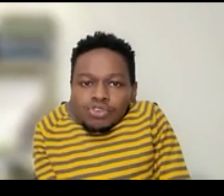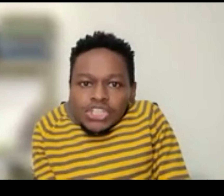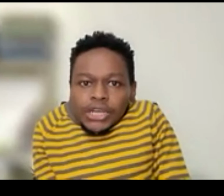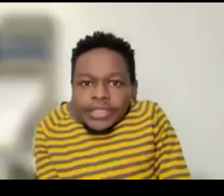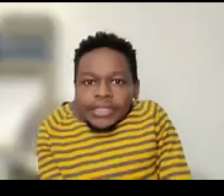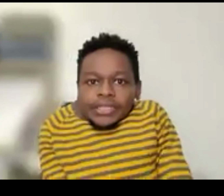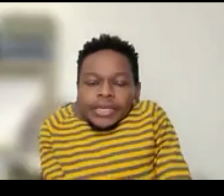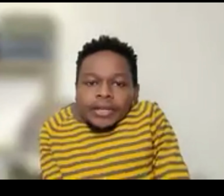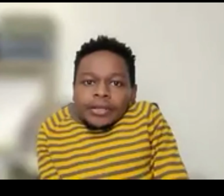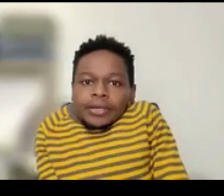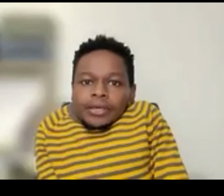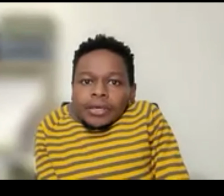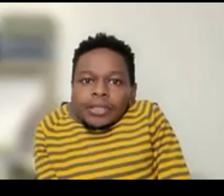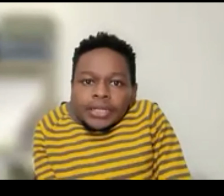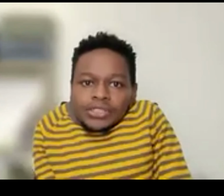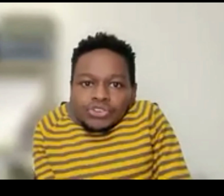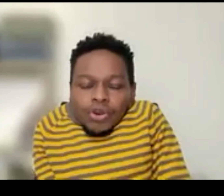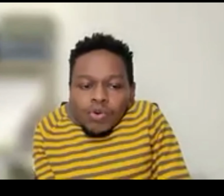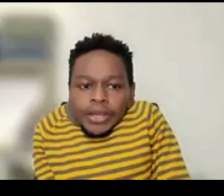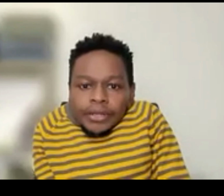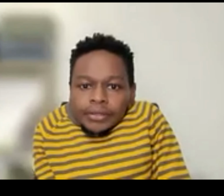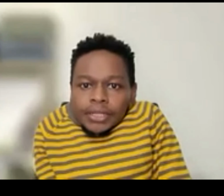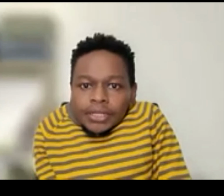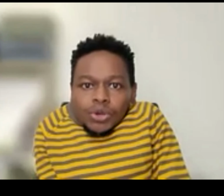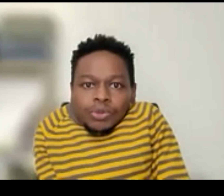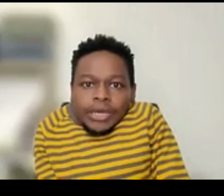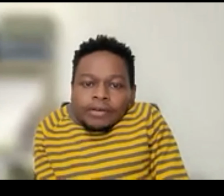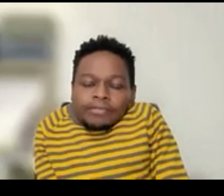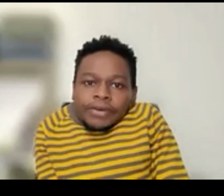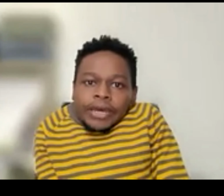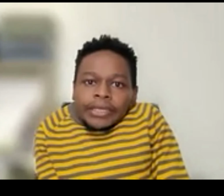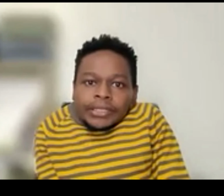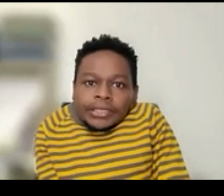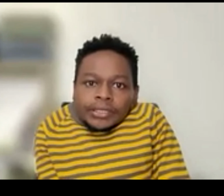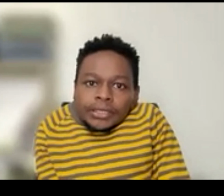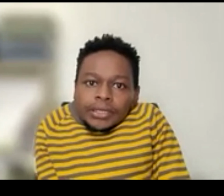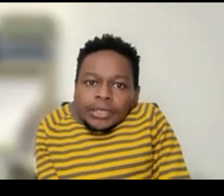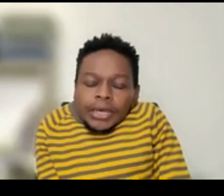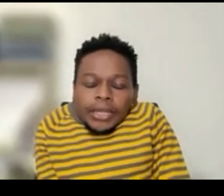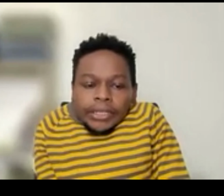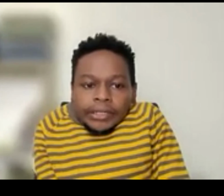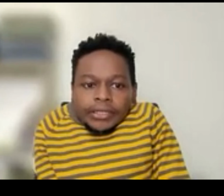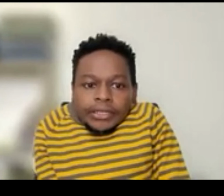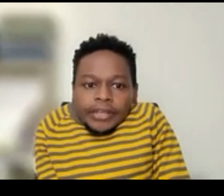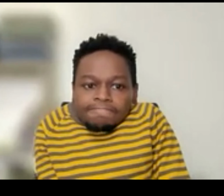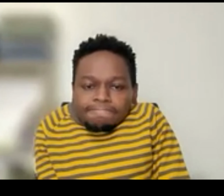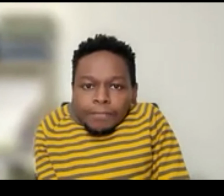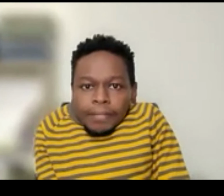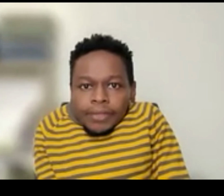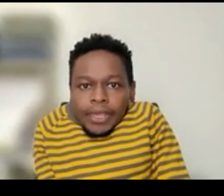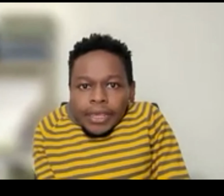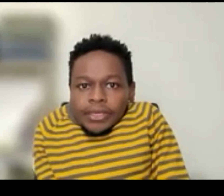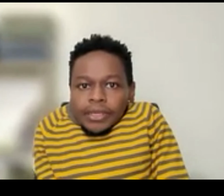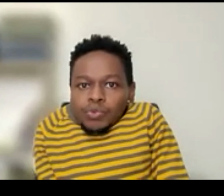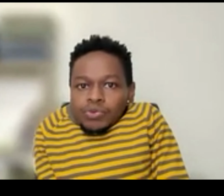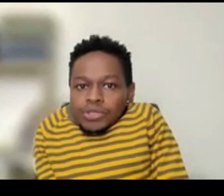and the data that is required. And that's why we have HAIDI and ADDN. And then we root everything